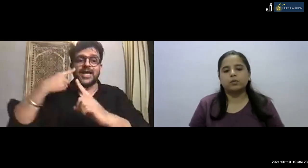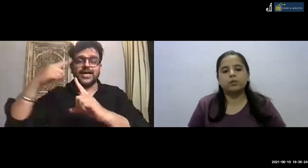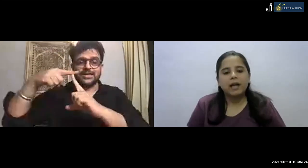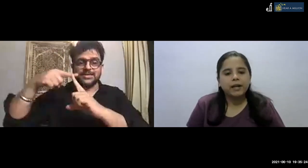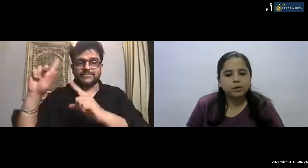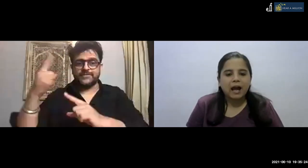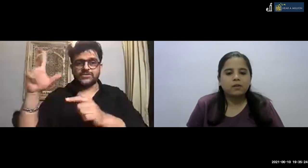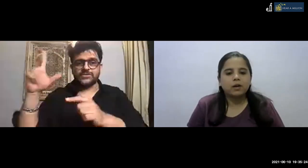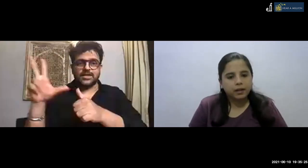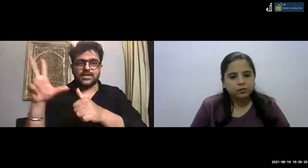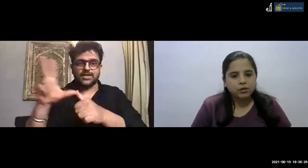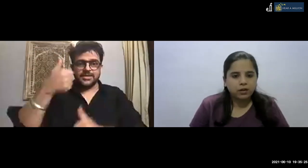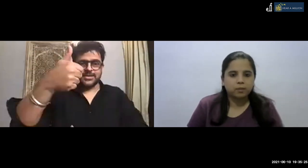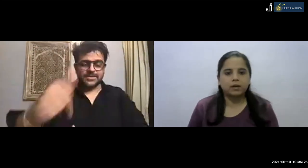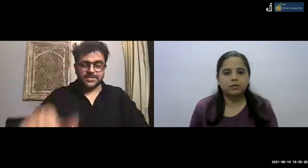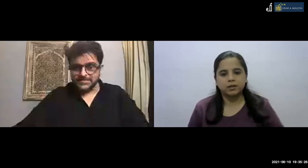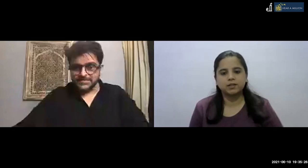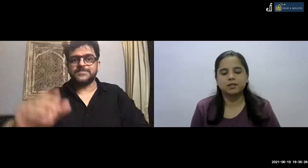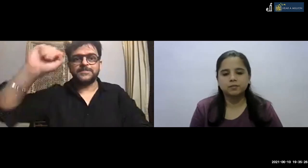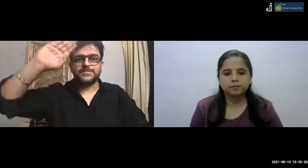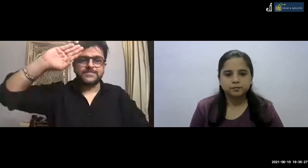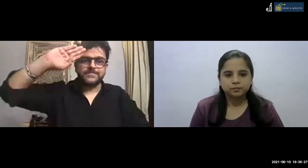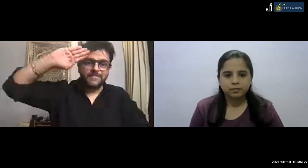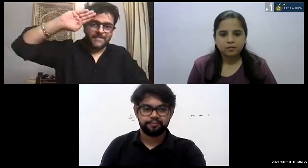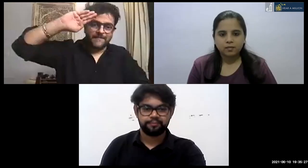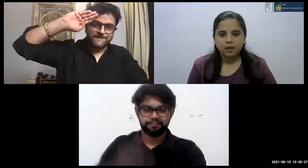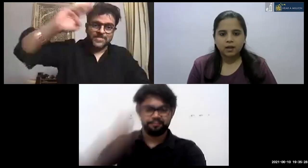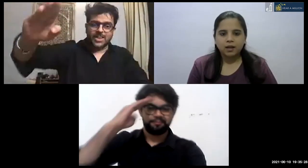Ankit. So we would like to have Ankit Vishwakarma first.